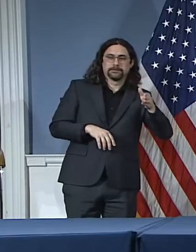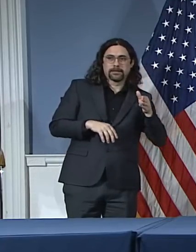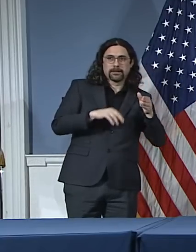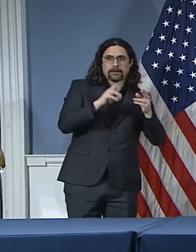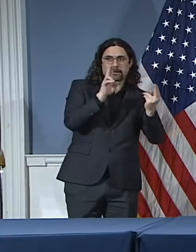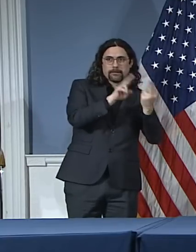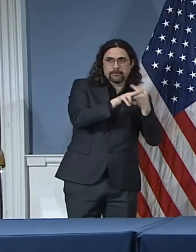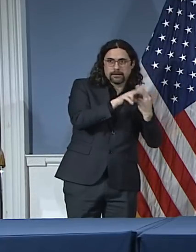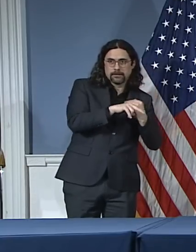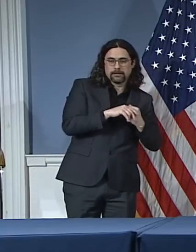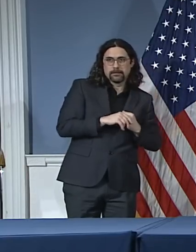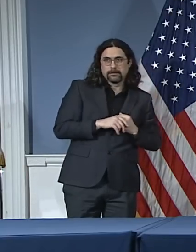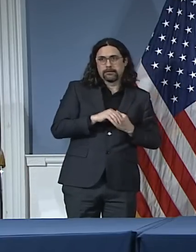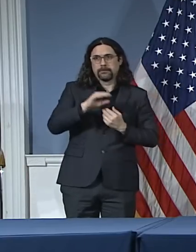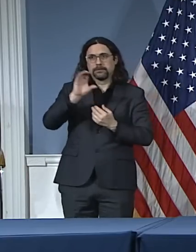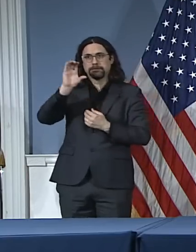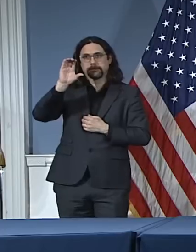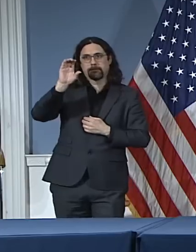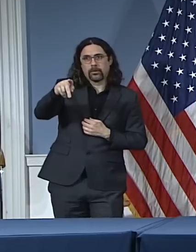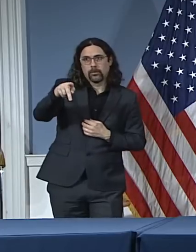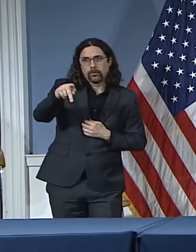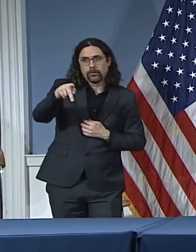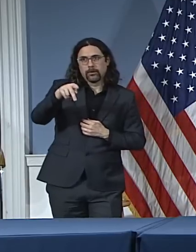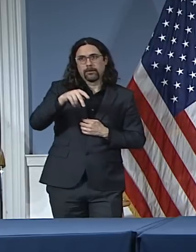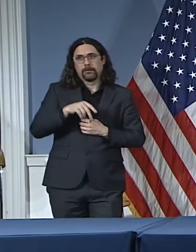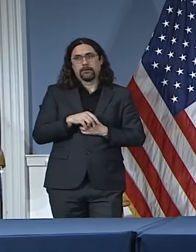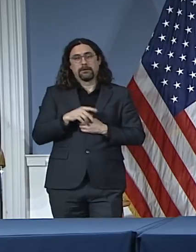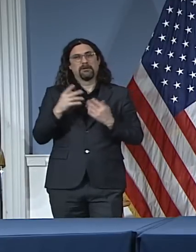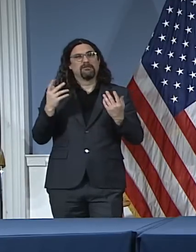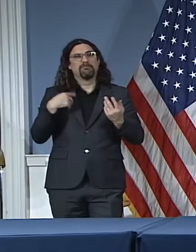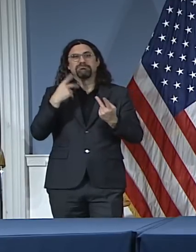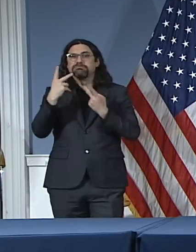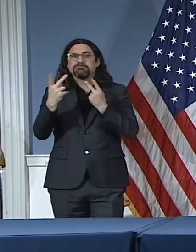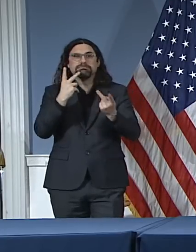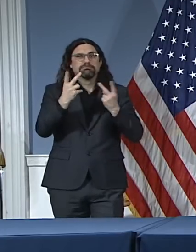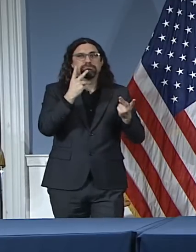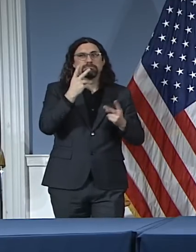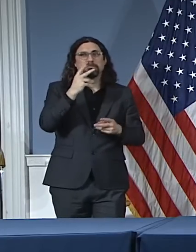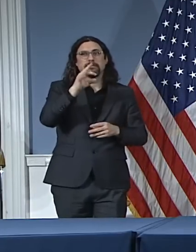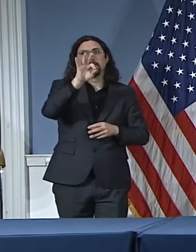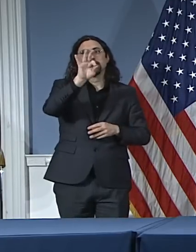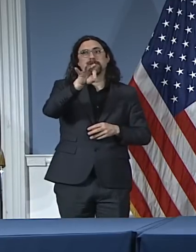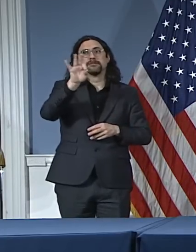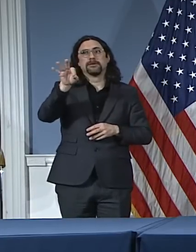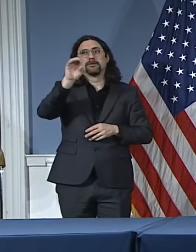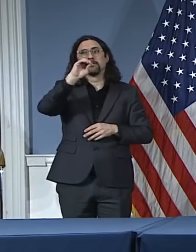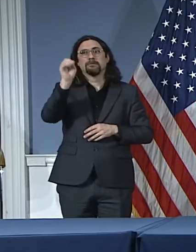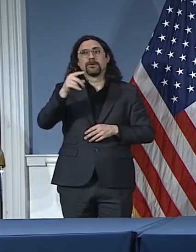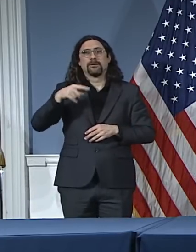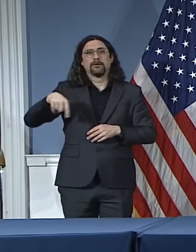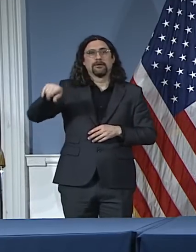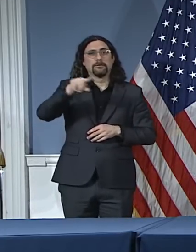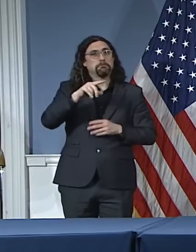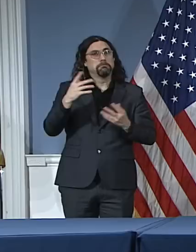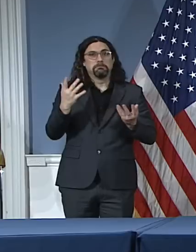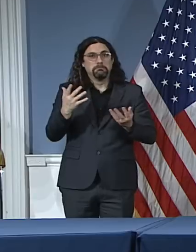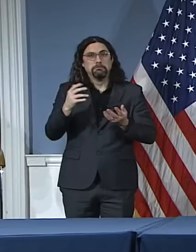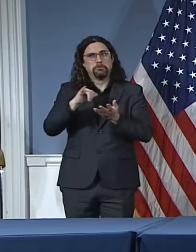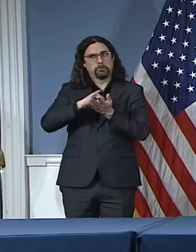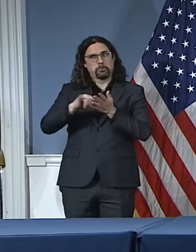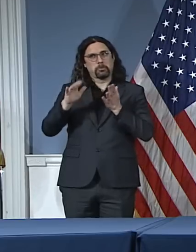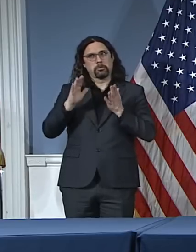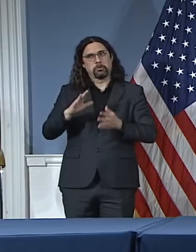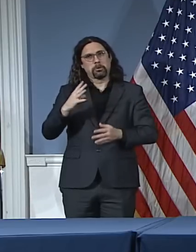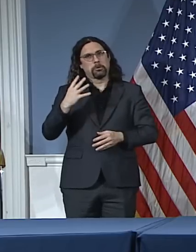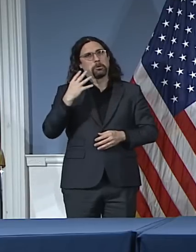is what you hope to see. New Yorkers coming out, parents with kids, responsibly,